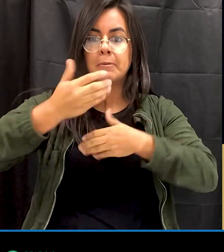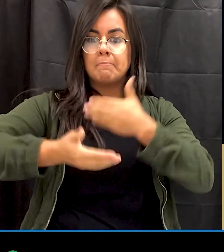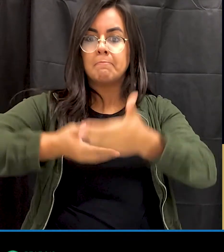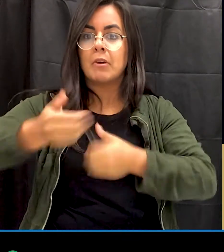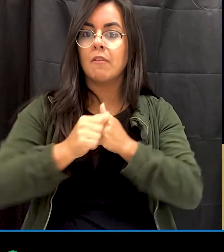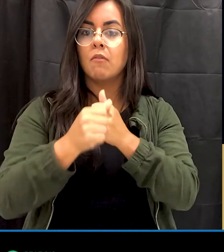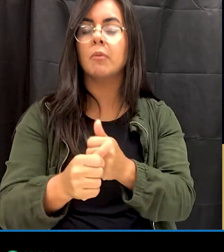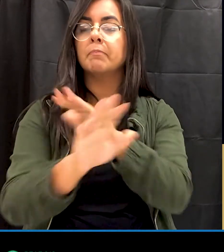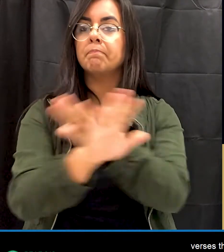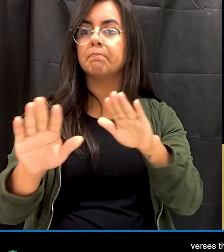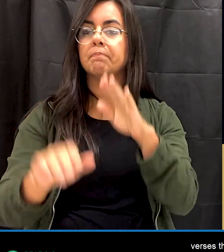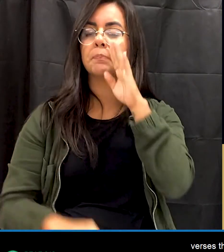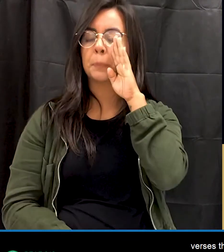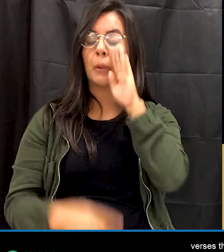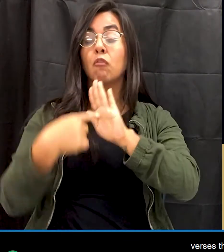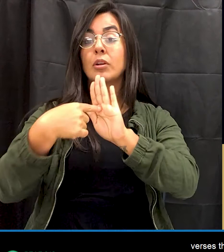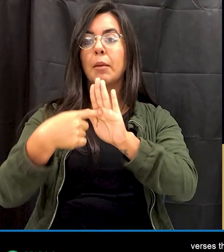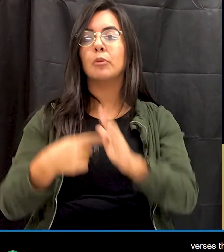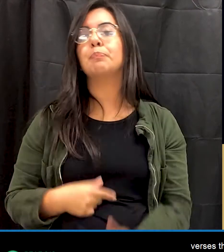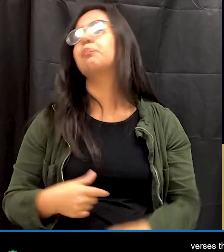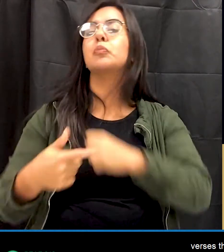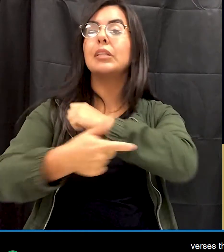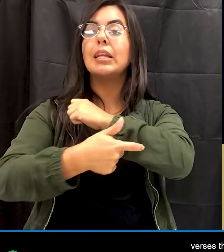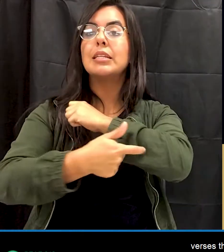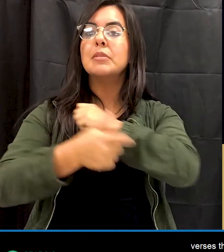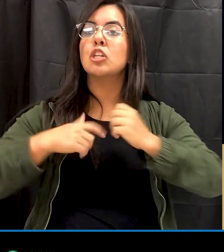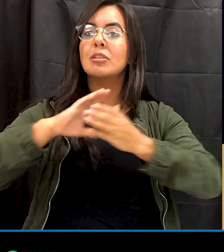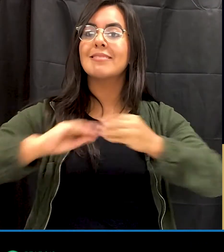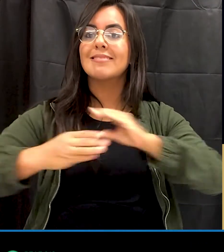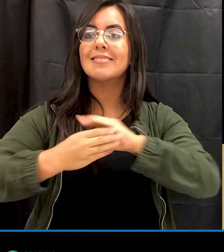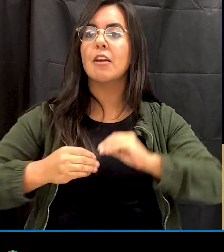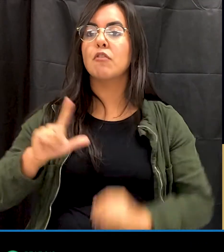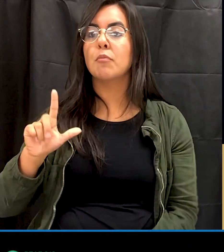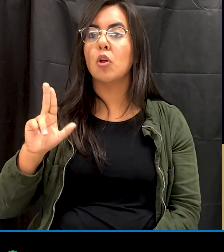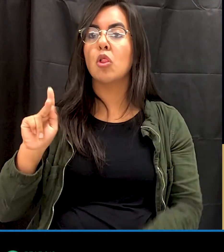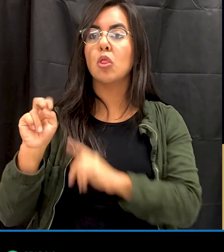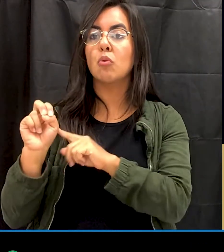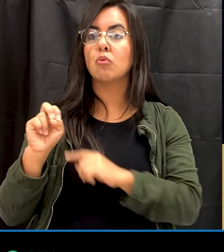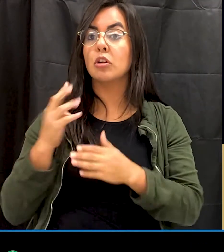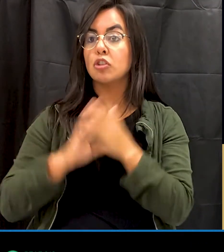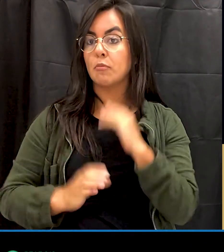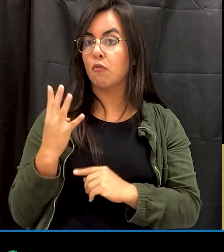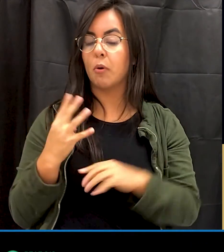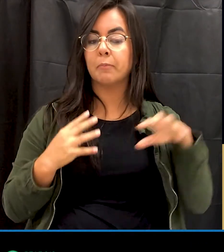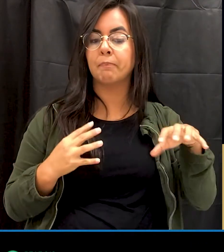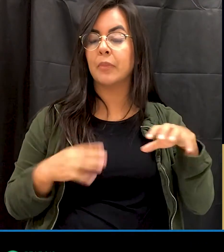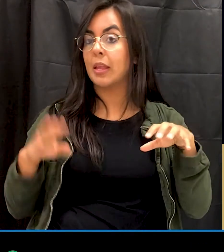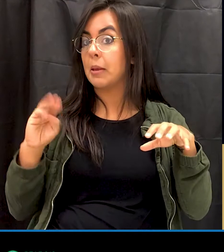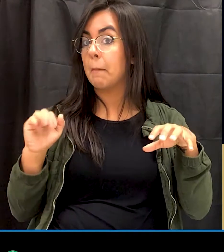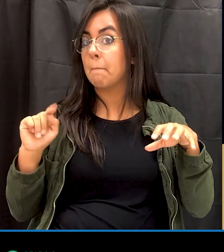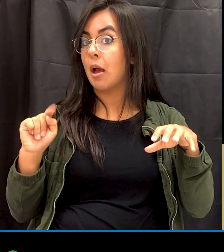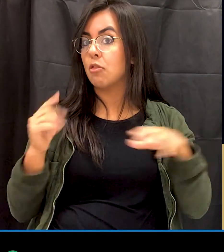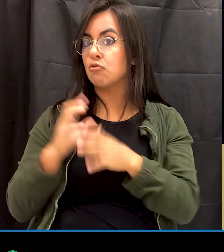narrative in Luke 4, versus the temptation narrative in Matthew 4. Same three temptations offered, but in Matthew 4,